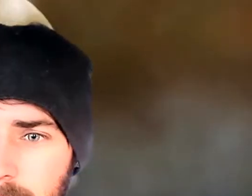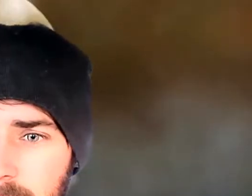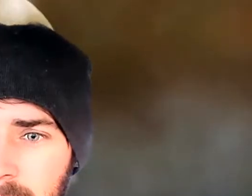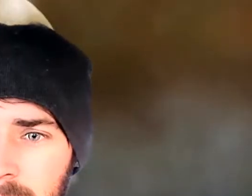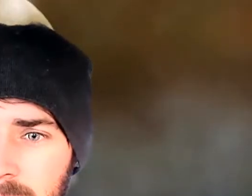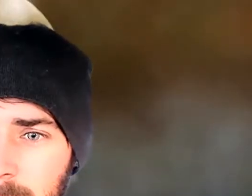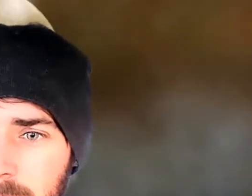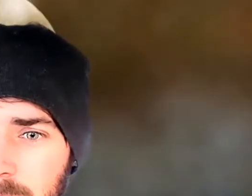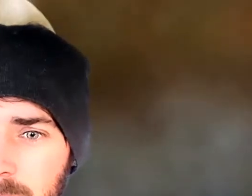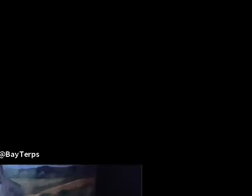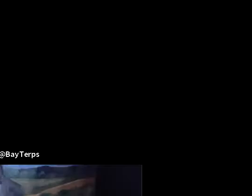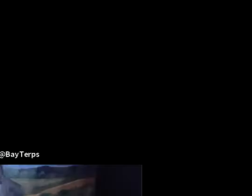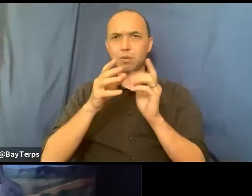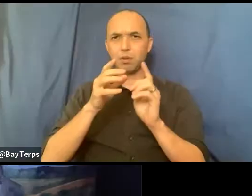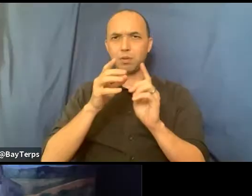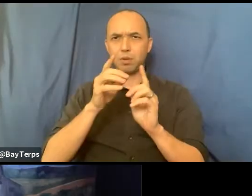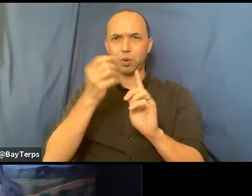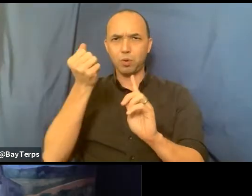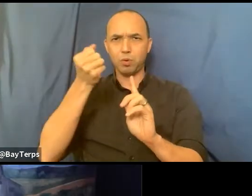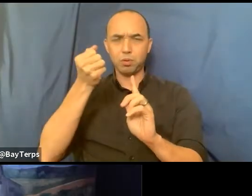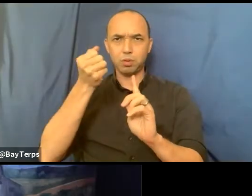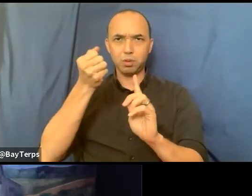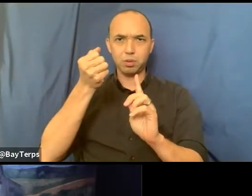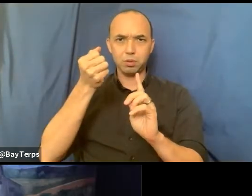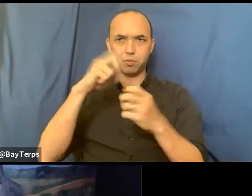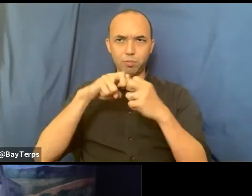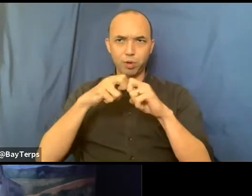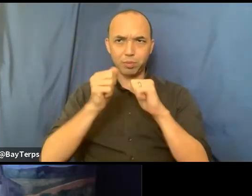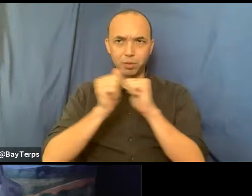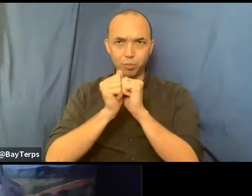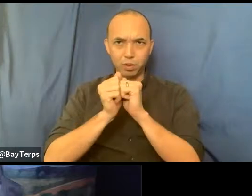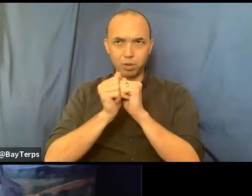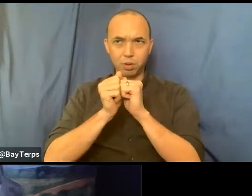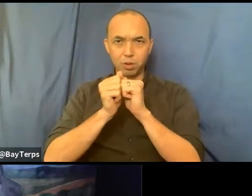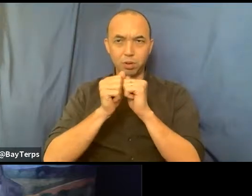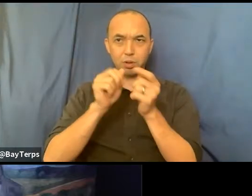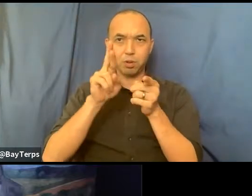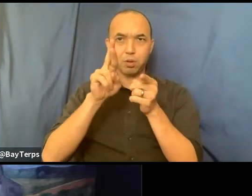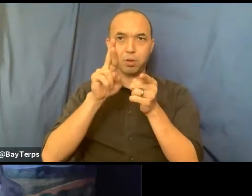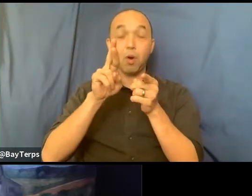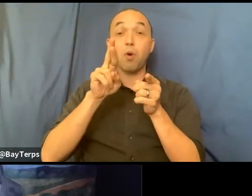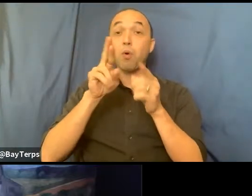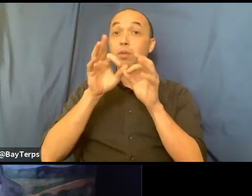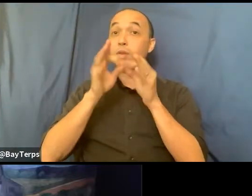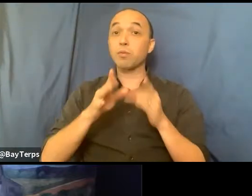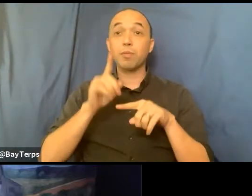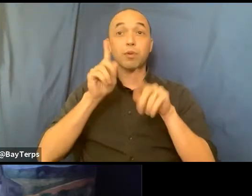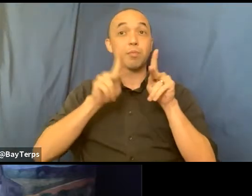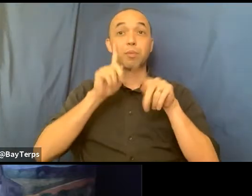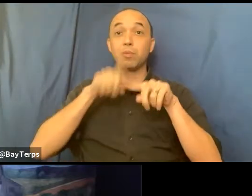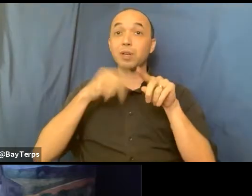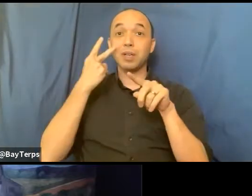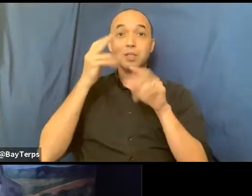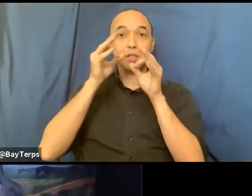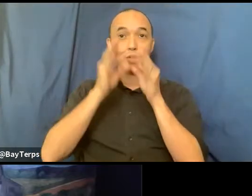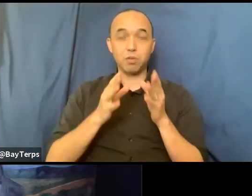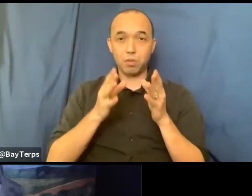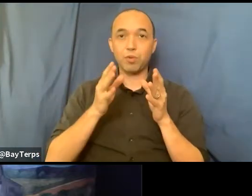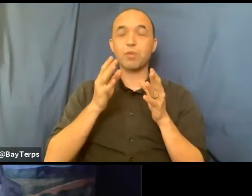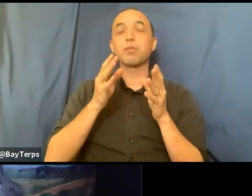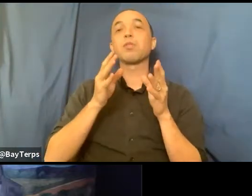on, we're seeing some issues with Berto not being seen here. So let me just make sure we're fixed on